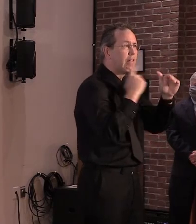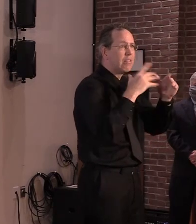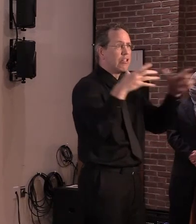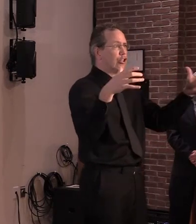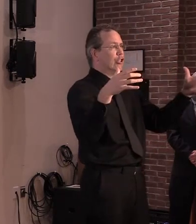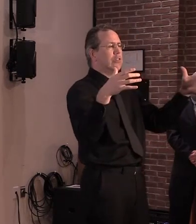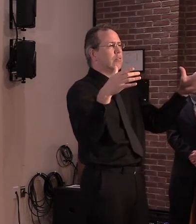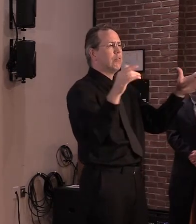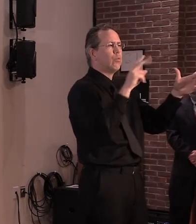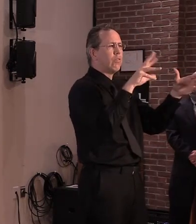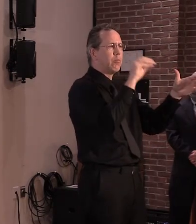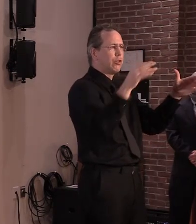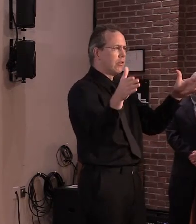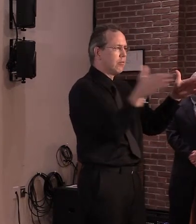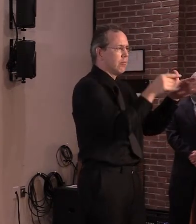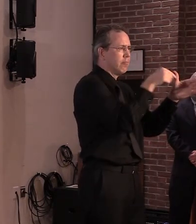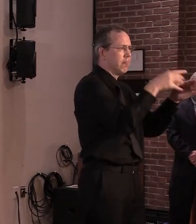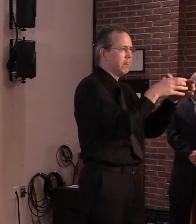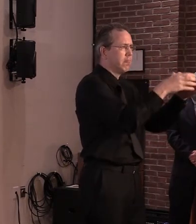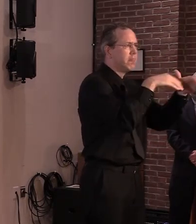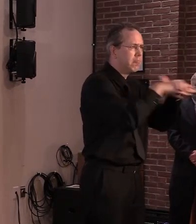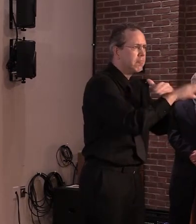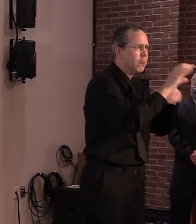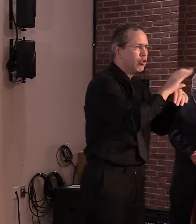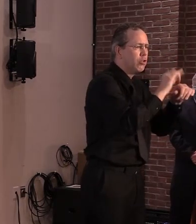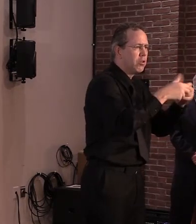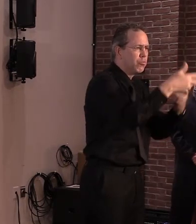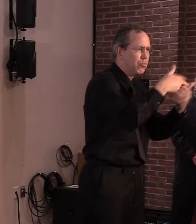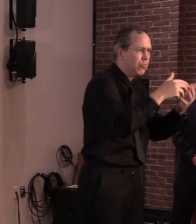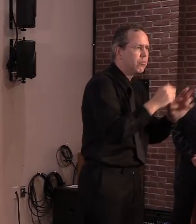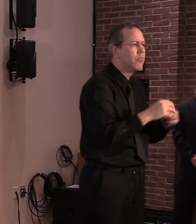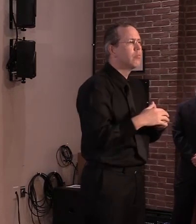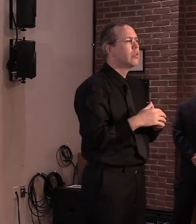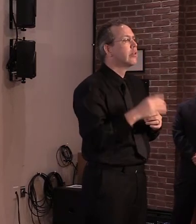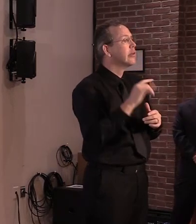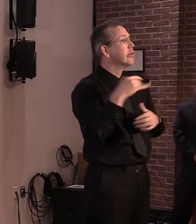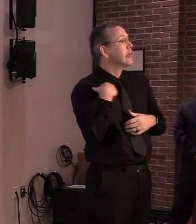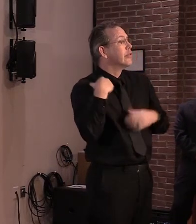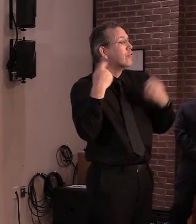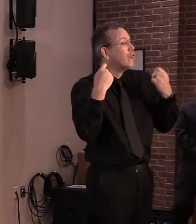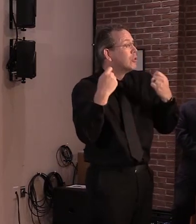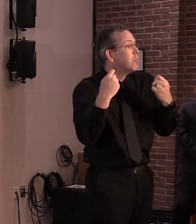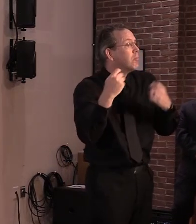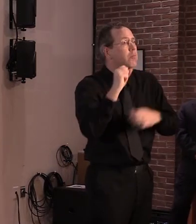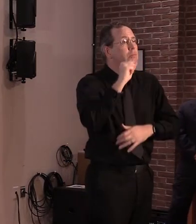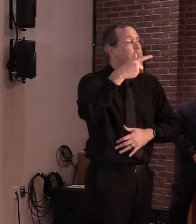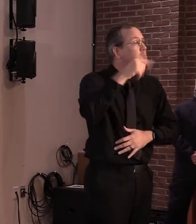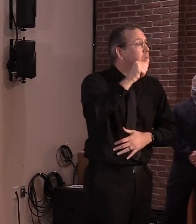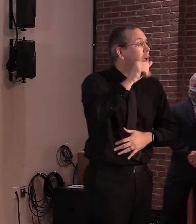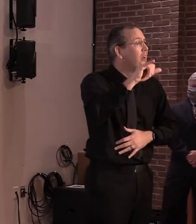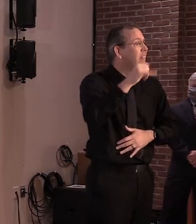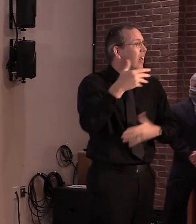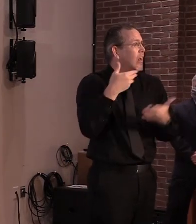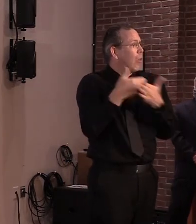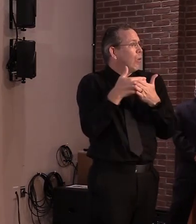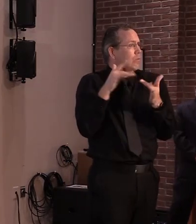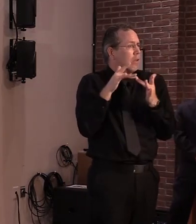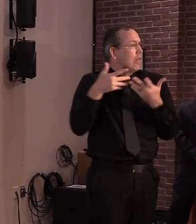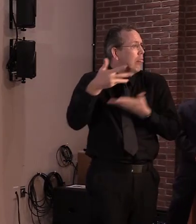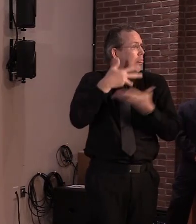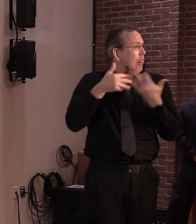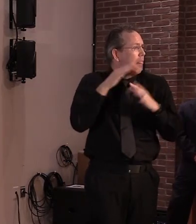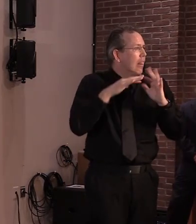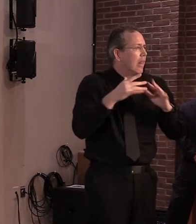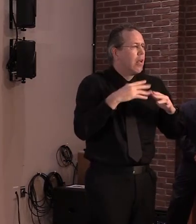owners like gyms and spas who are waiting for updates as well. We're not quite there yet because the epidemiology